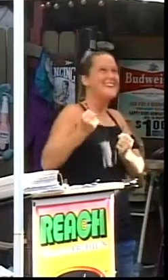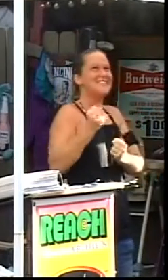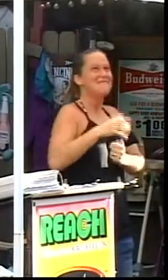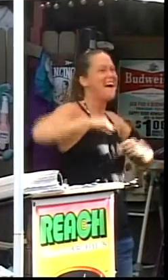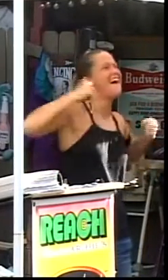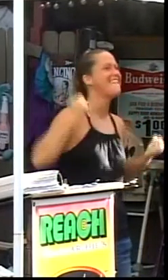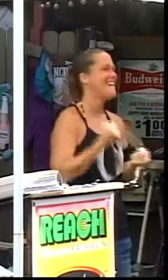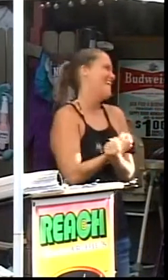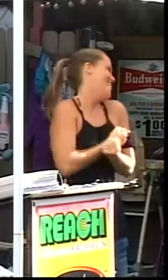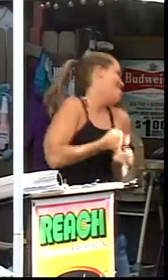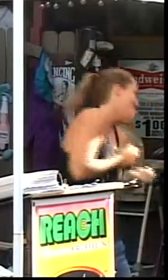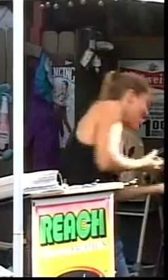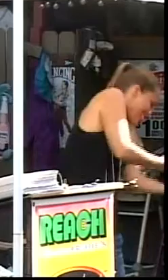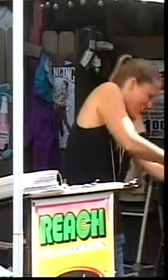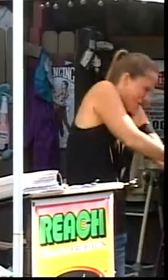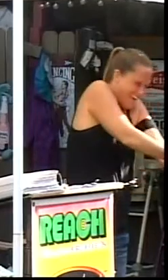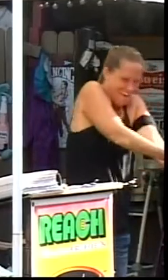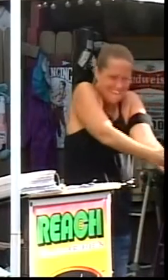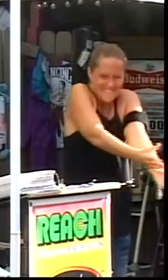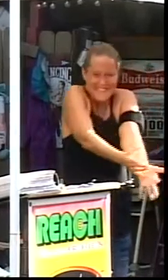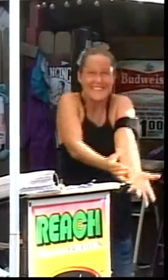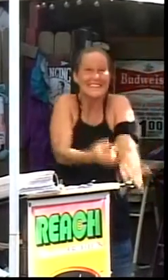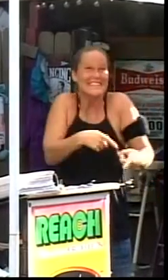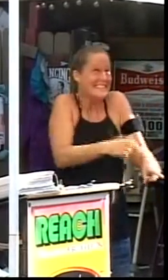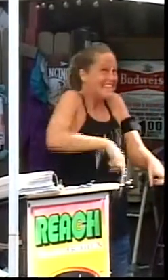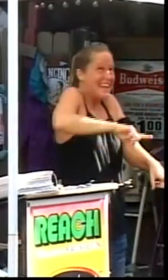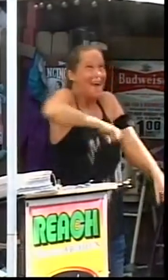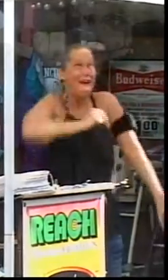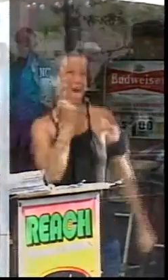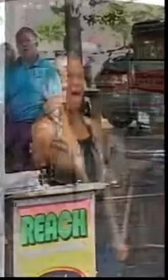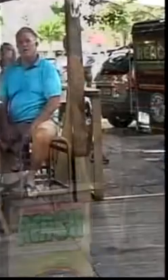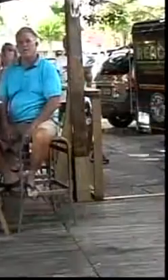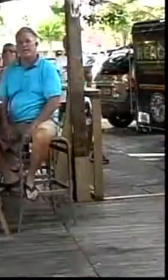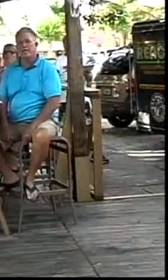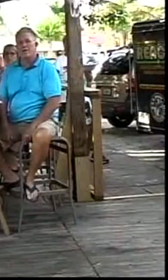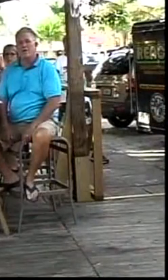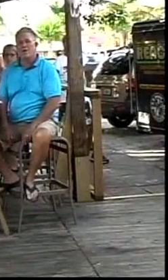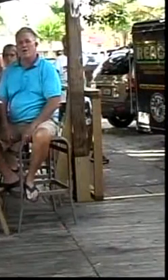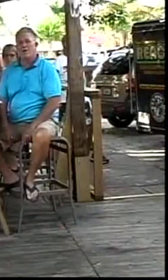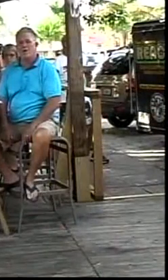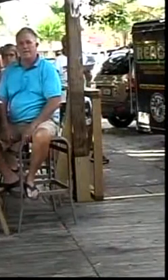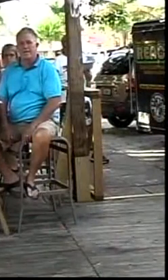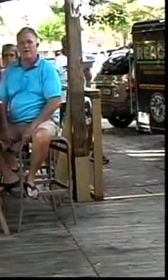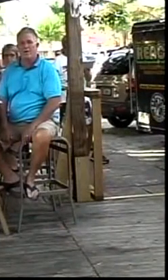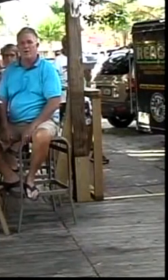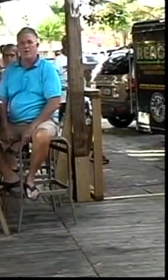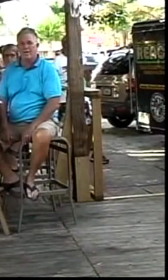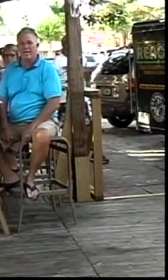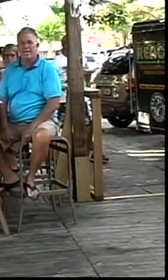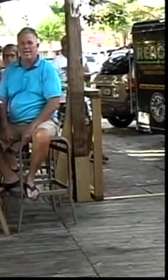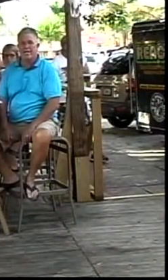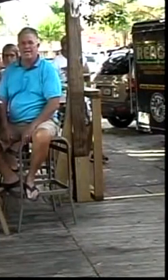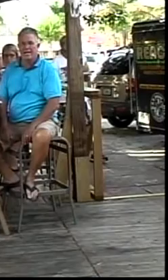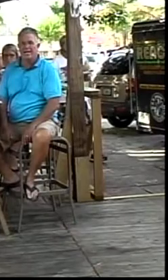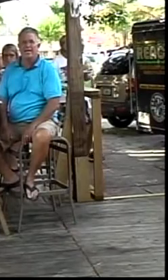Pour out your power and love as we sing, holy, holy,